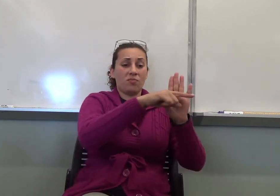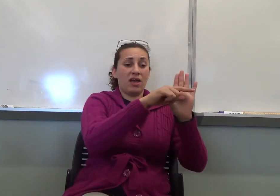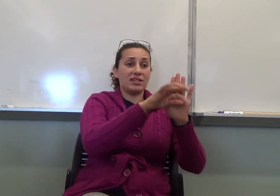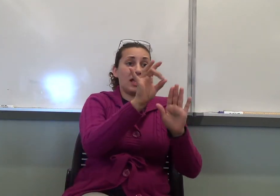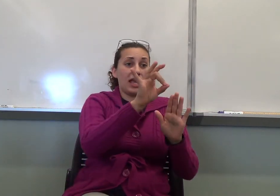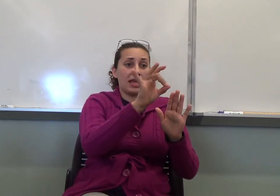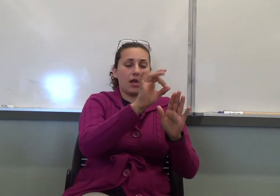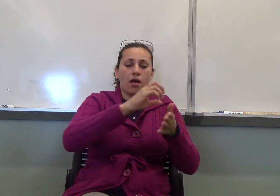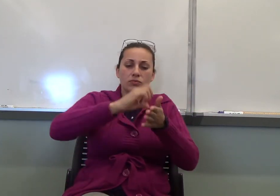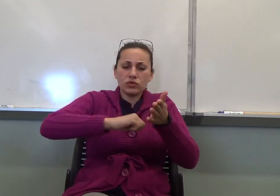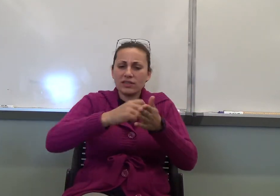much? 12.